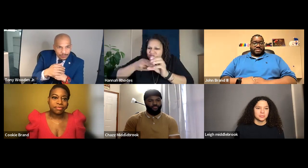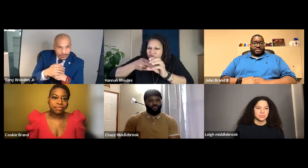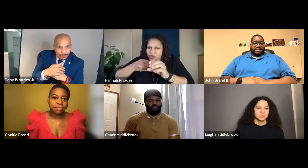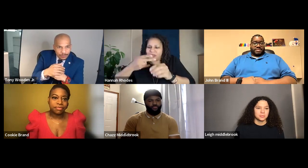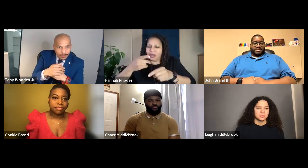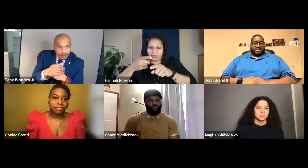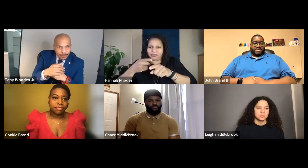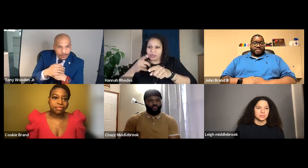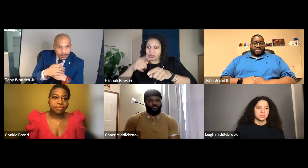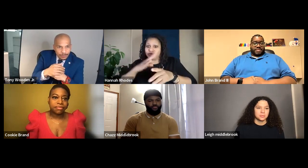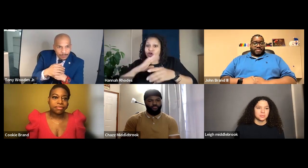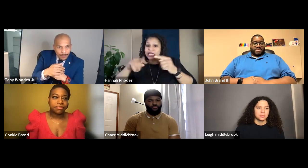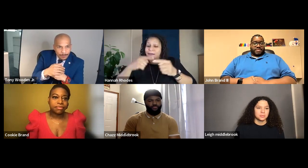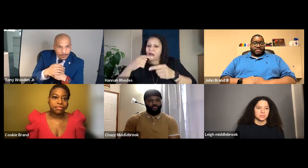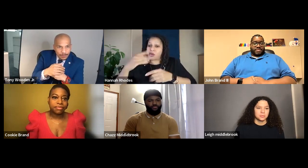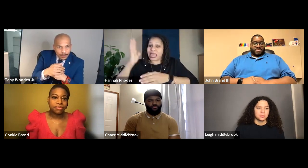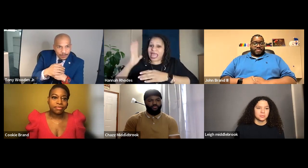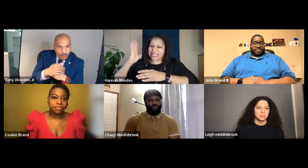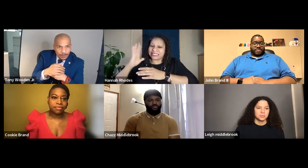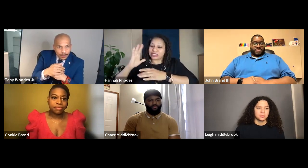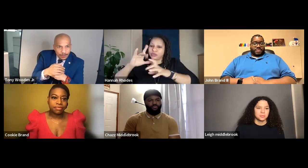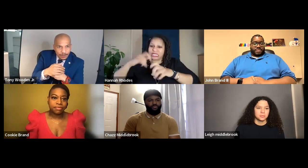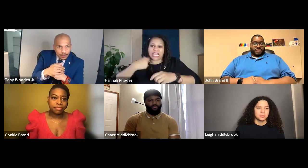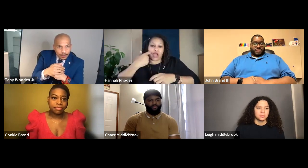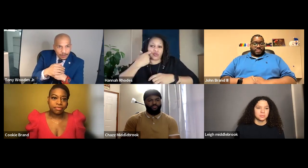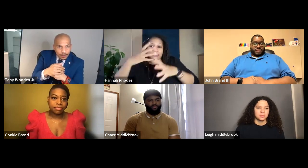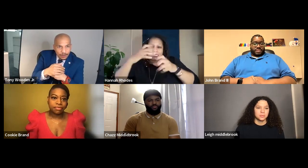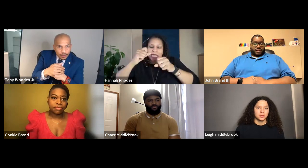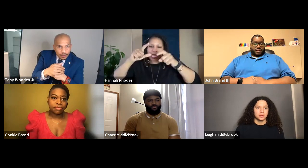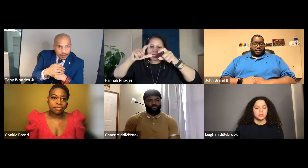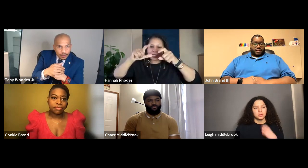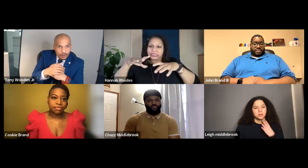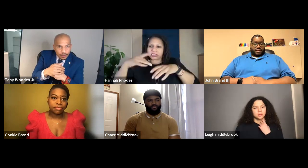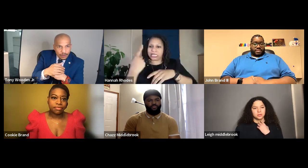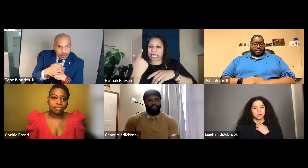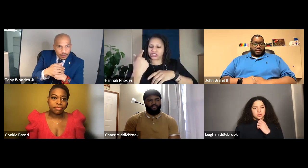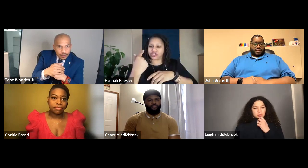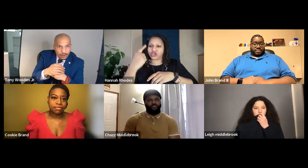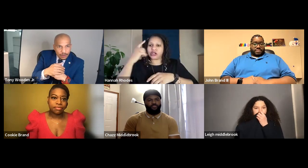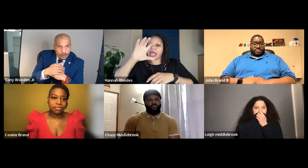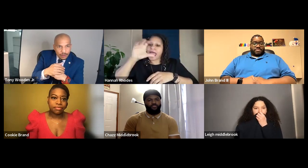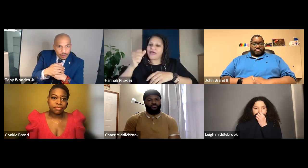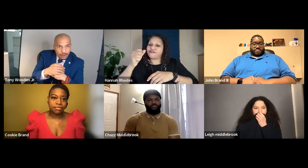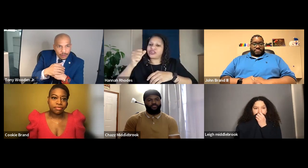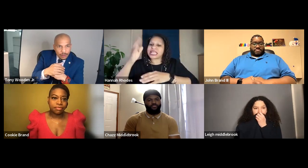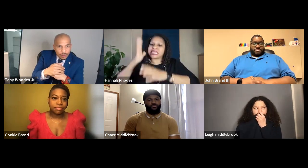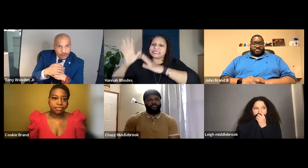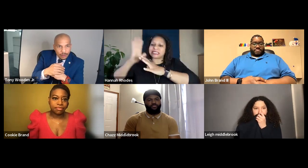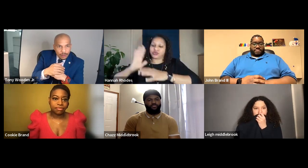I just want to say brief as I come in, is when we're talking about the ancestry, I took a test last year.